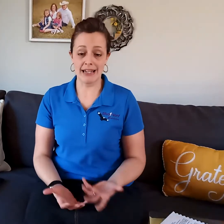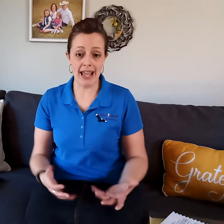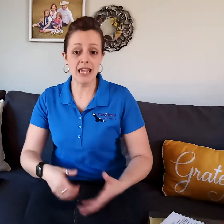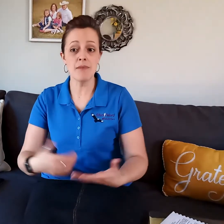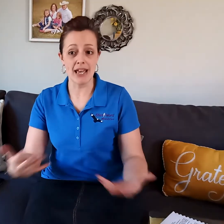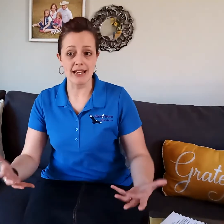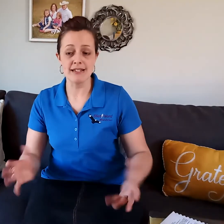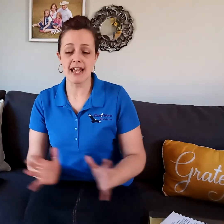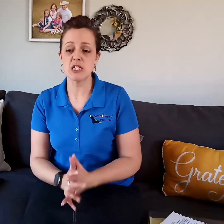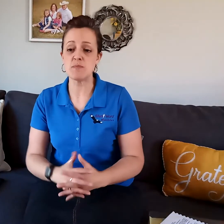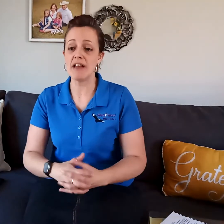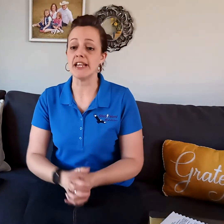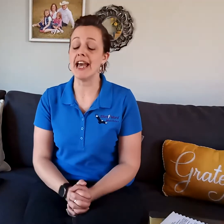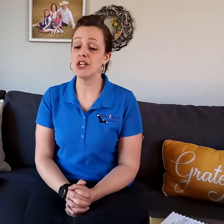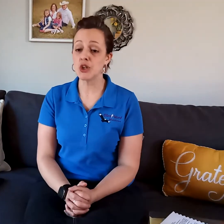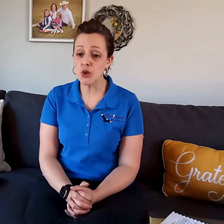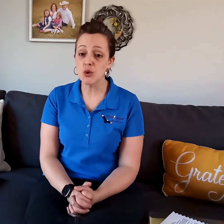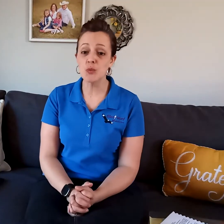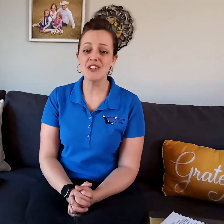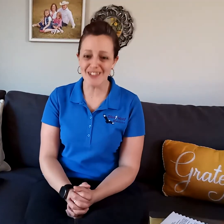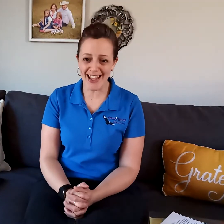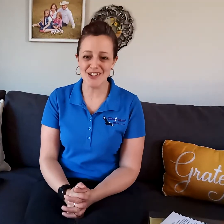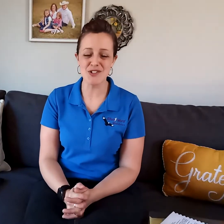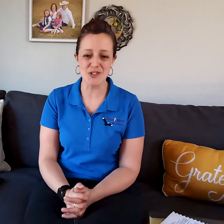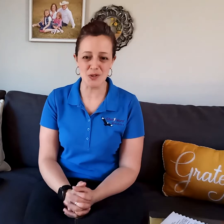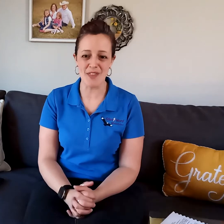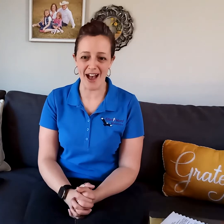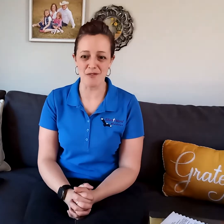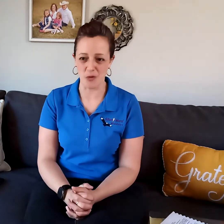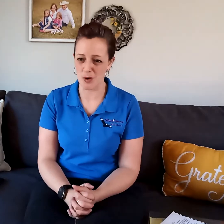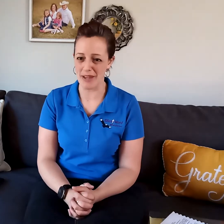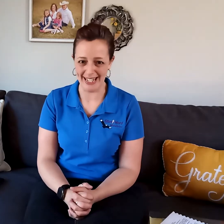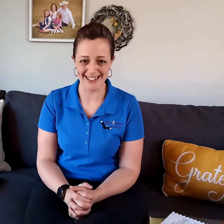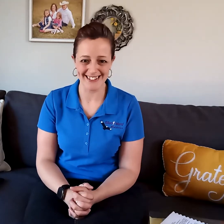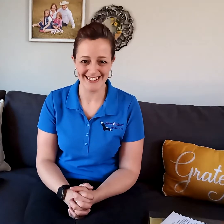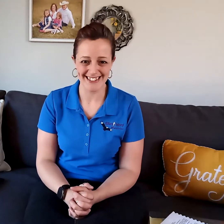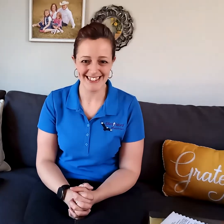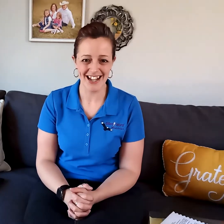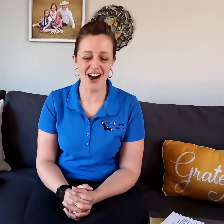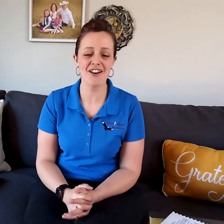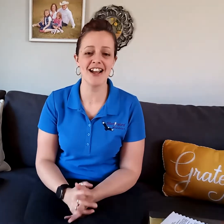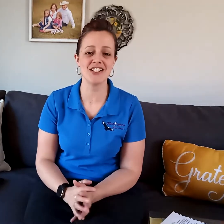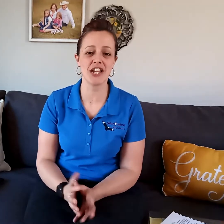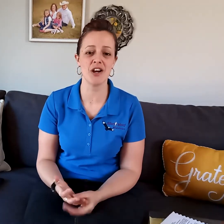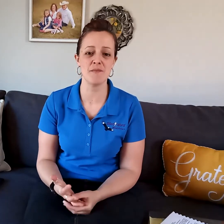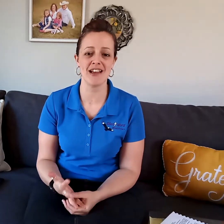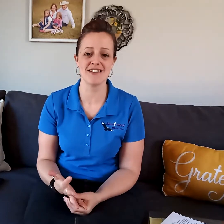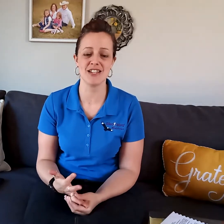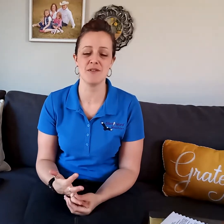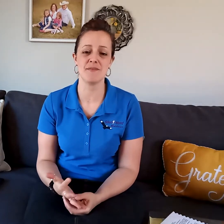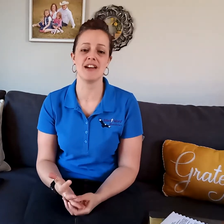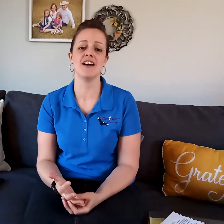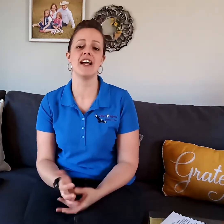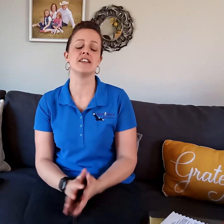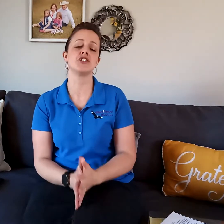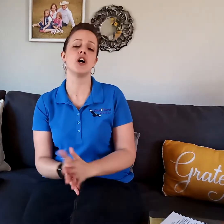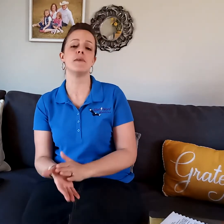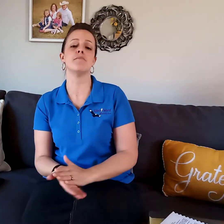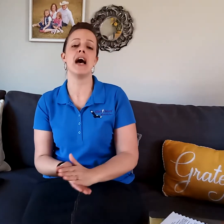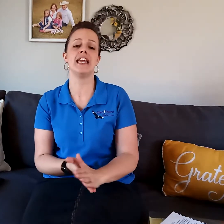name is, and spell it. And who would like to do that for me? All right, Jeremy, I see you up there. All right, show me. My